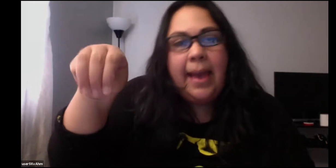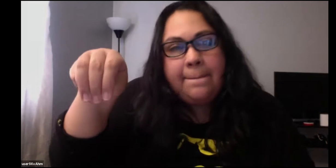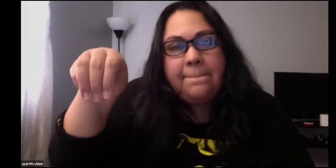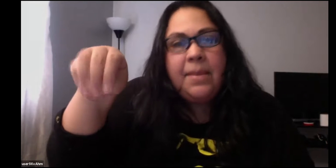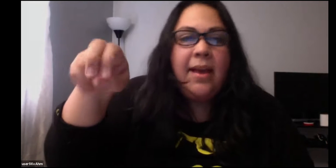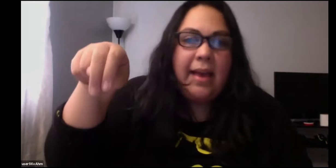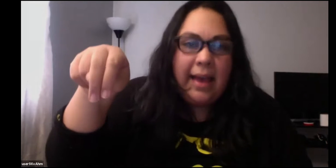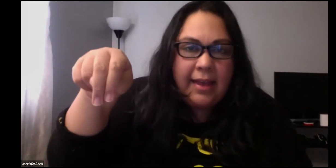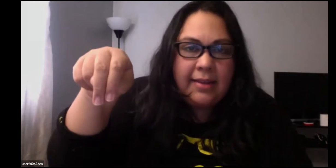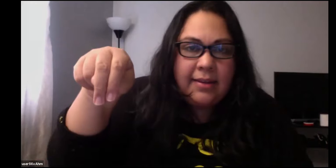M, N,